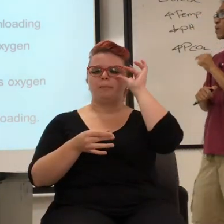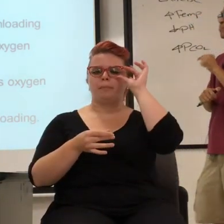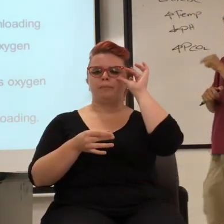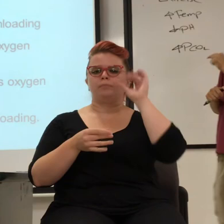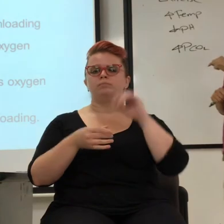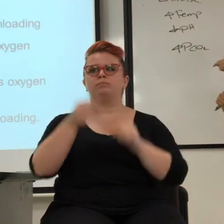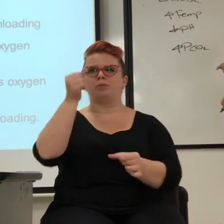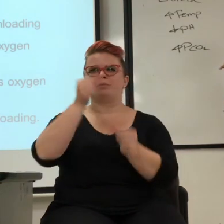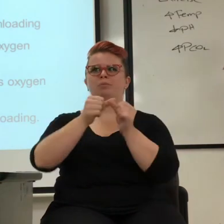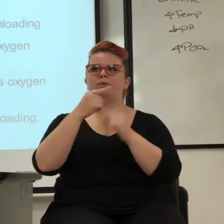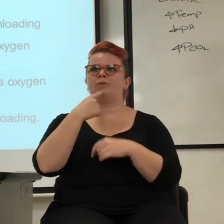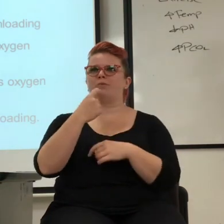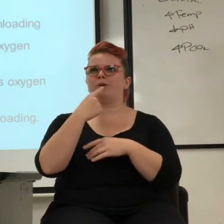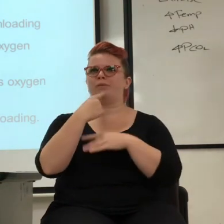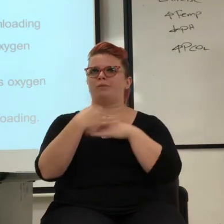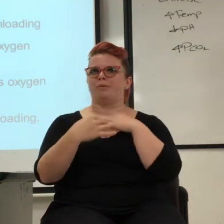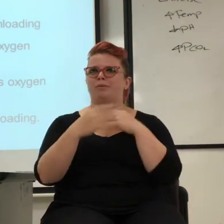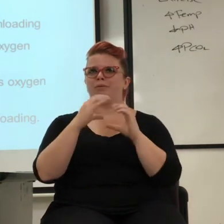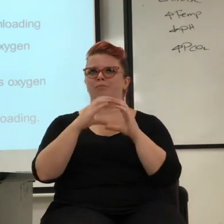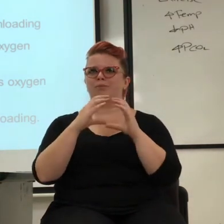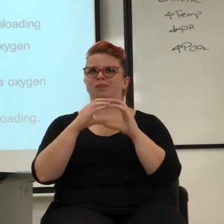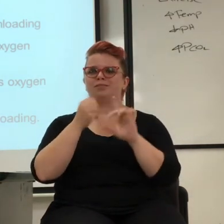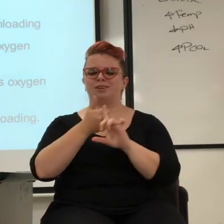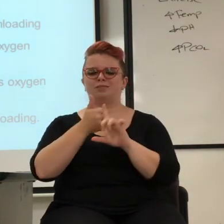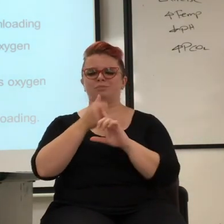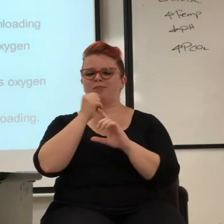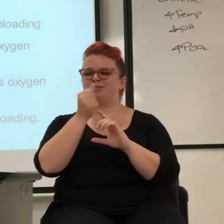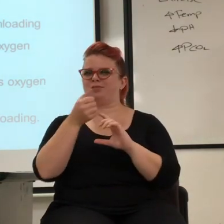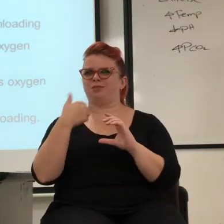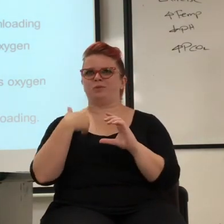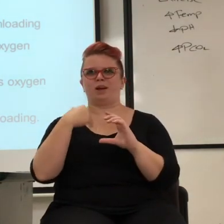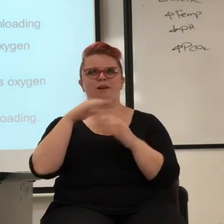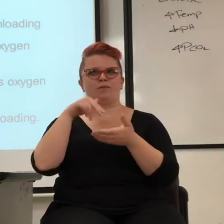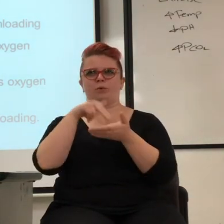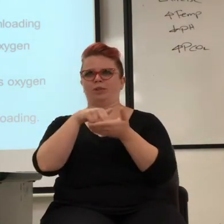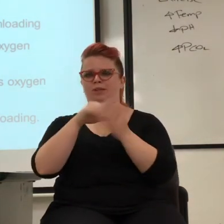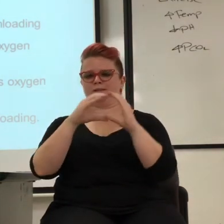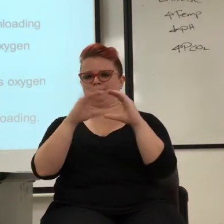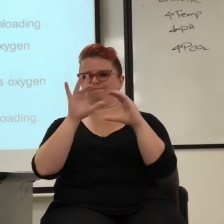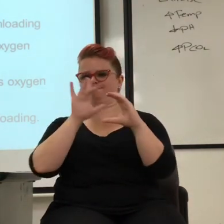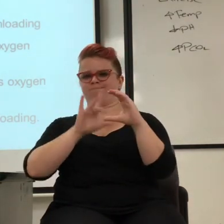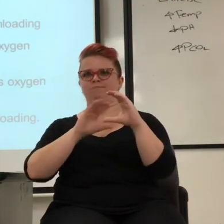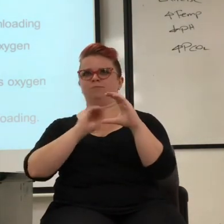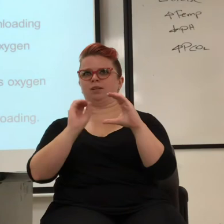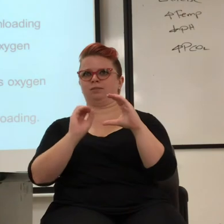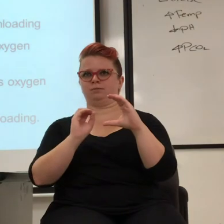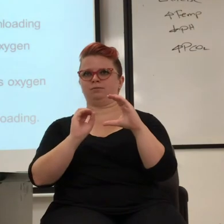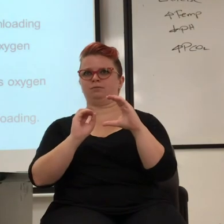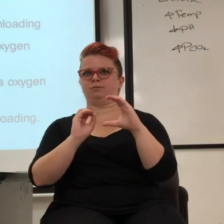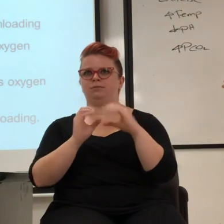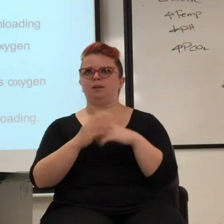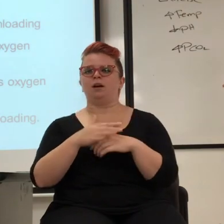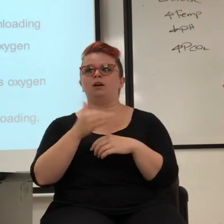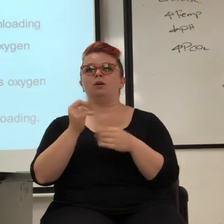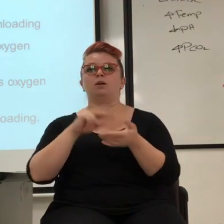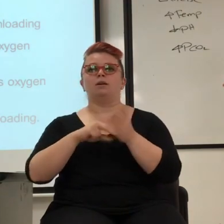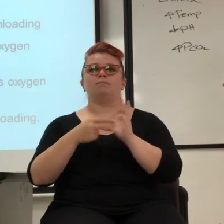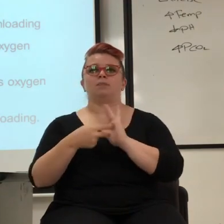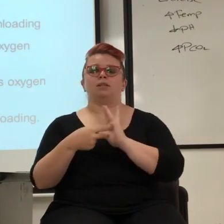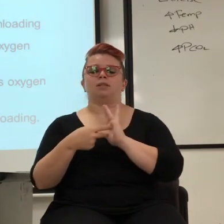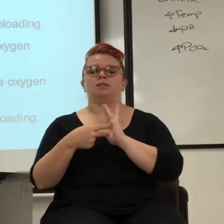Remember how red blood cells, they don't have a nucleus, right? So that